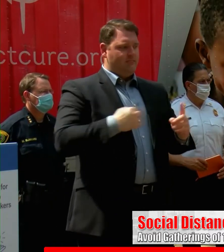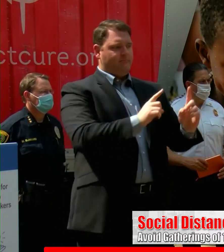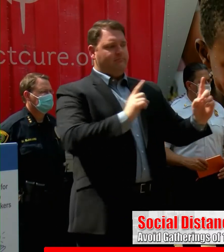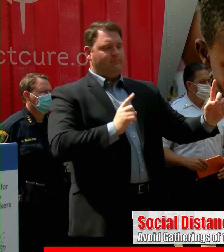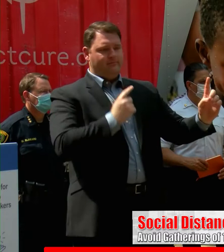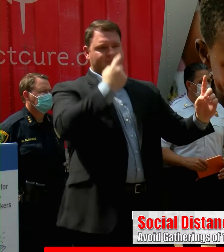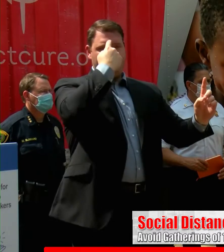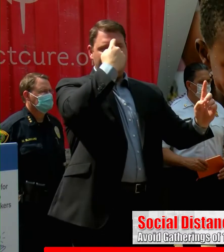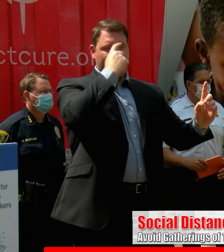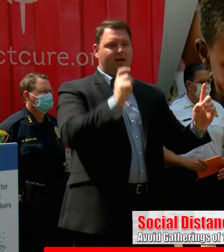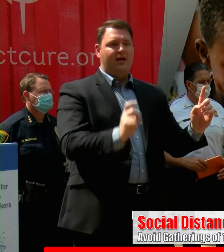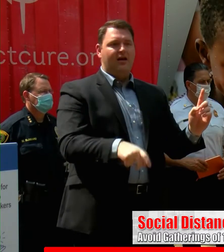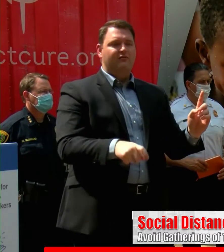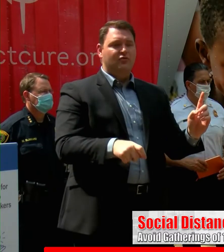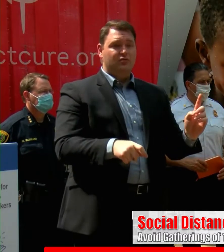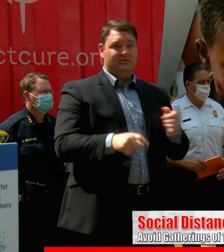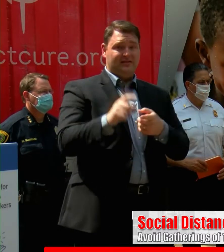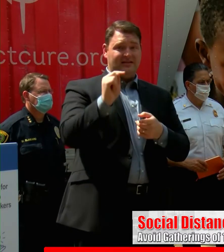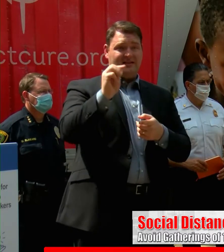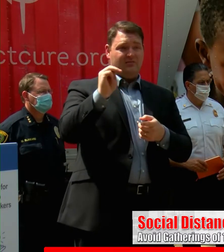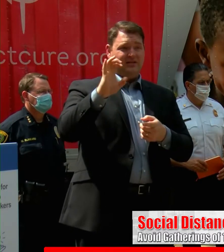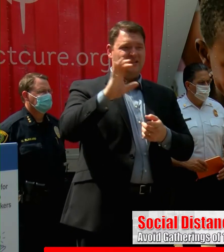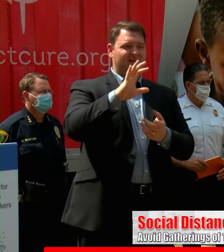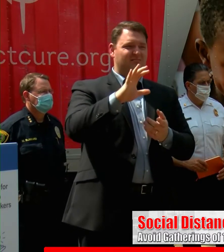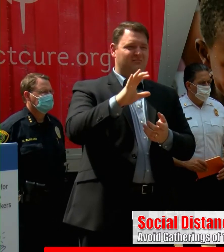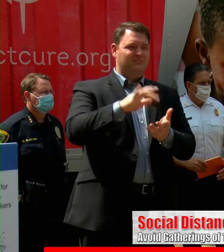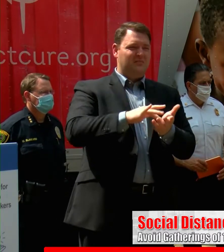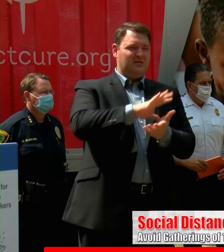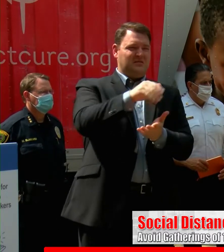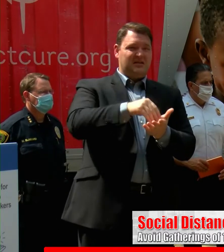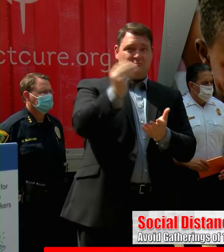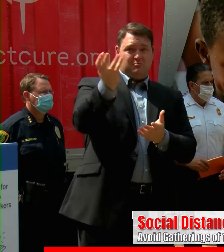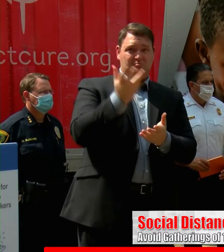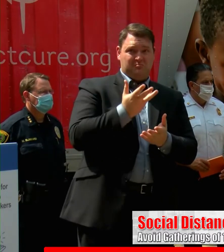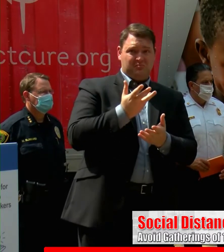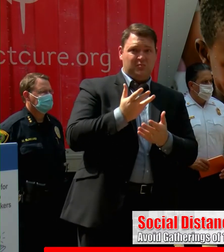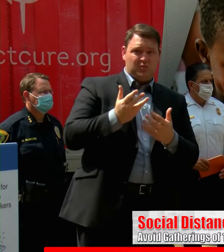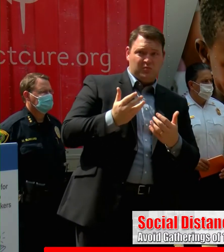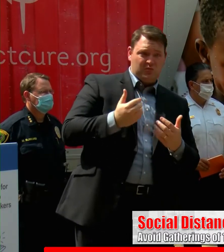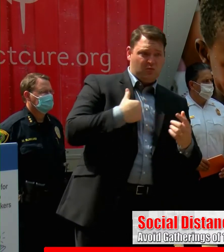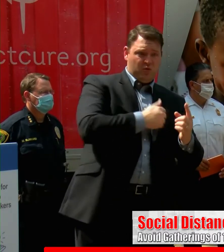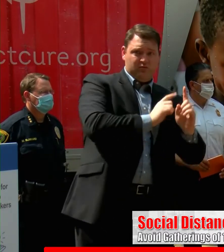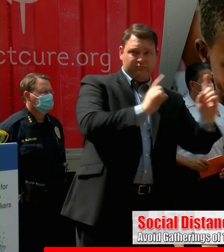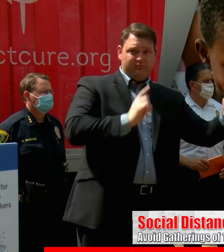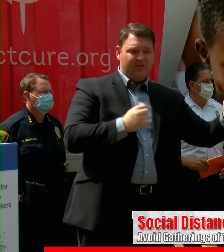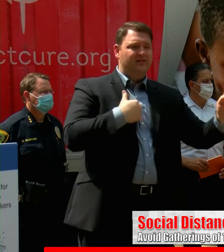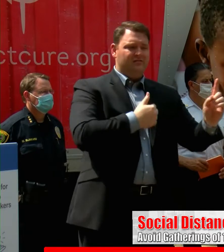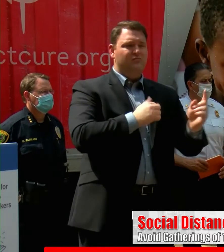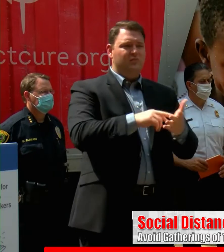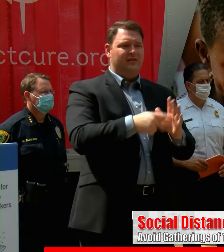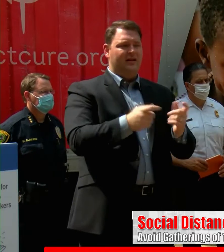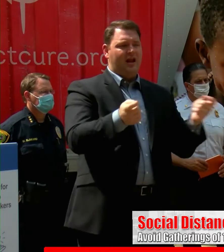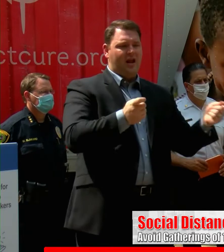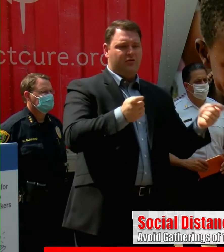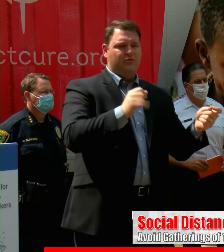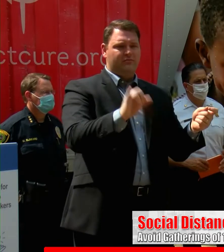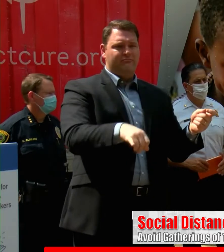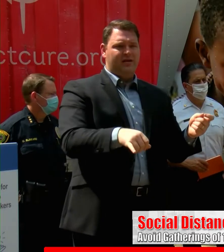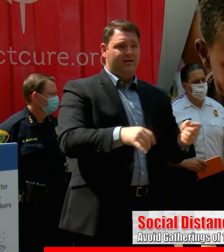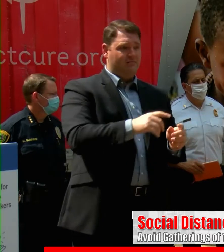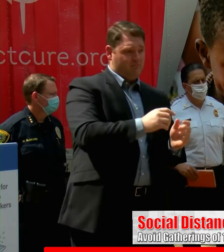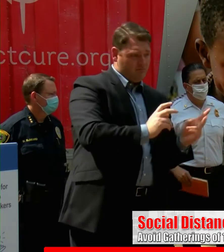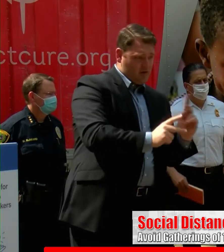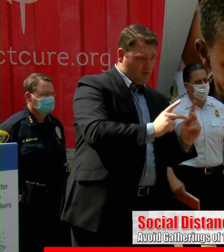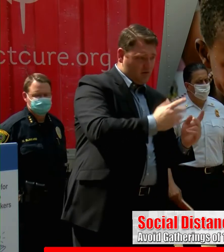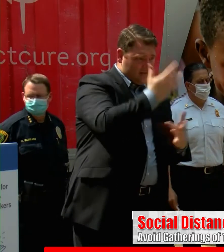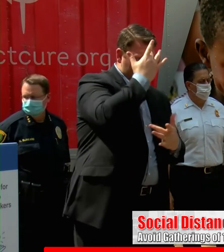at least a moderate form of social distancing, then we can handle the caseload. It can be done within the healthcare